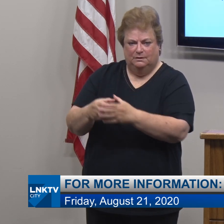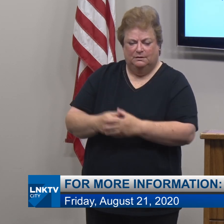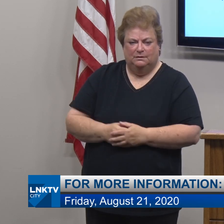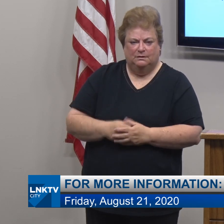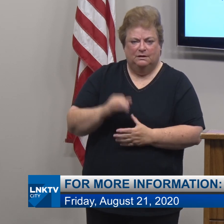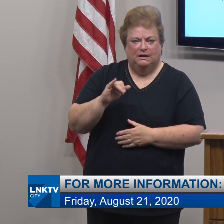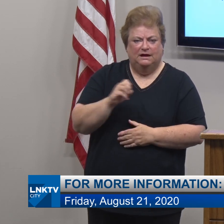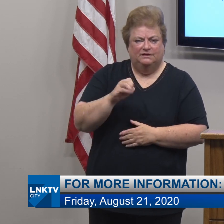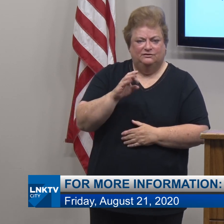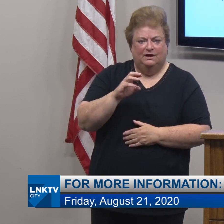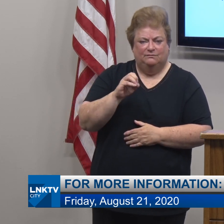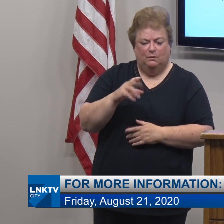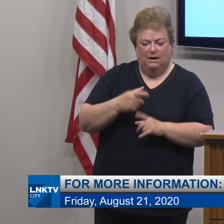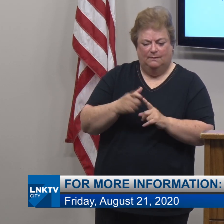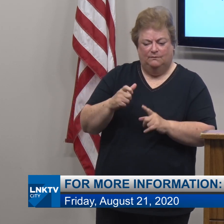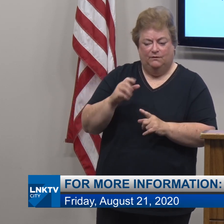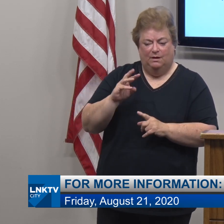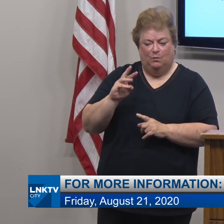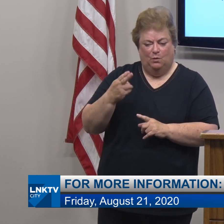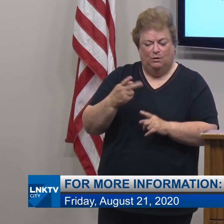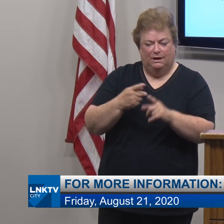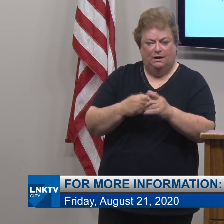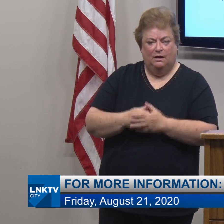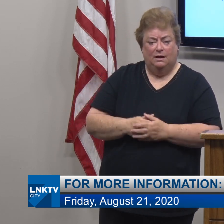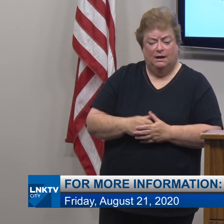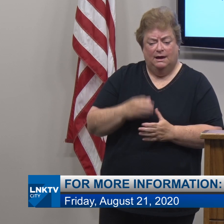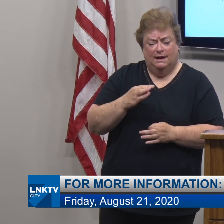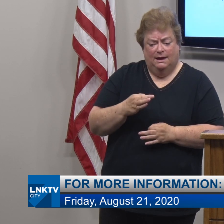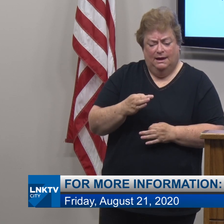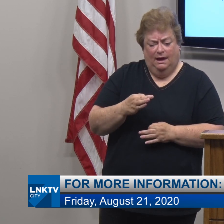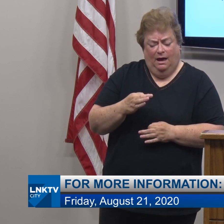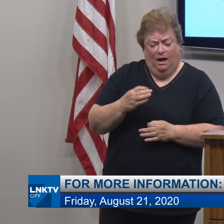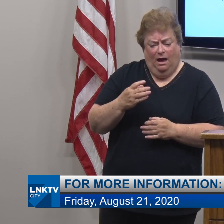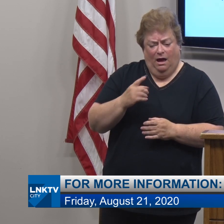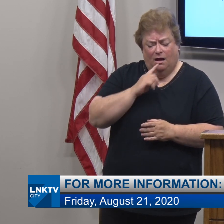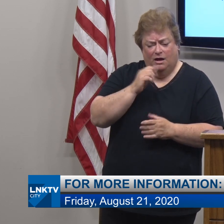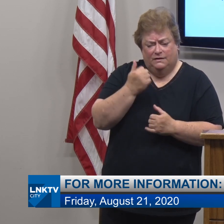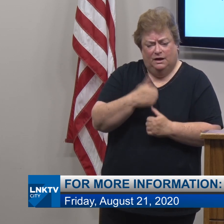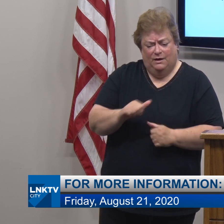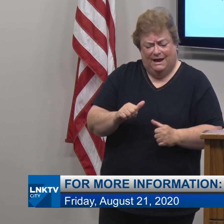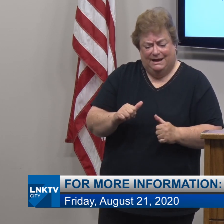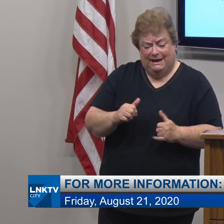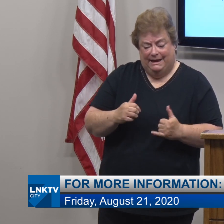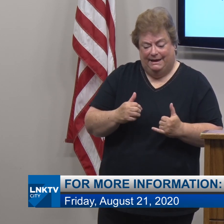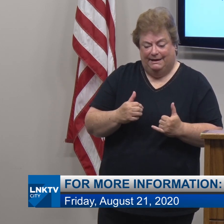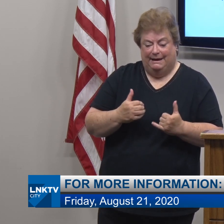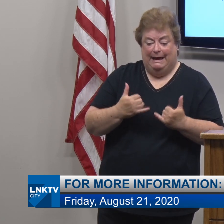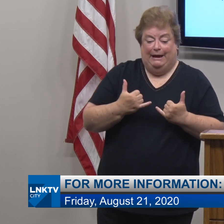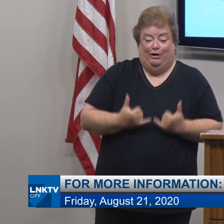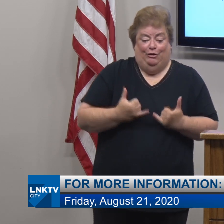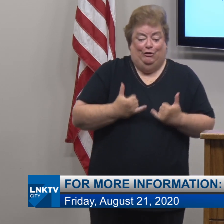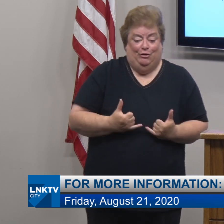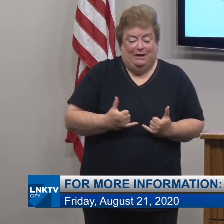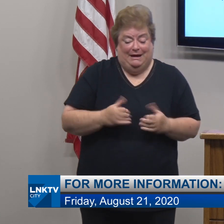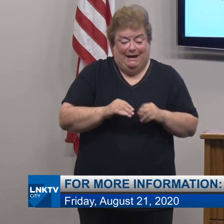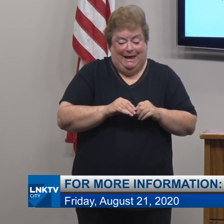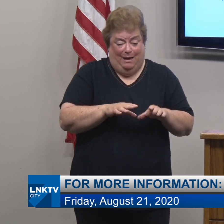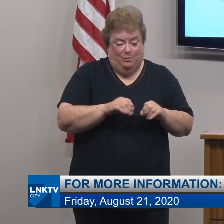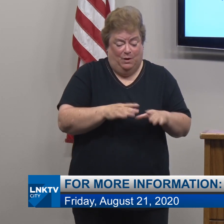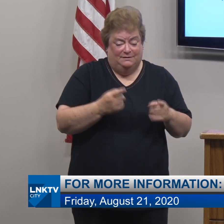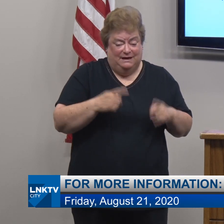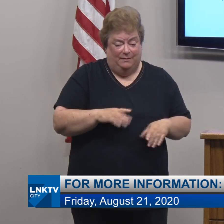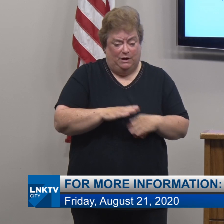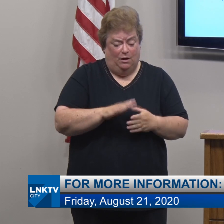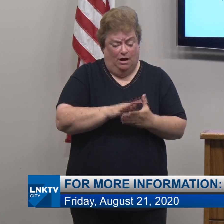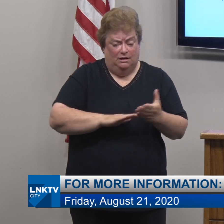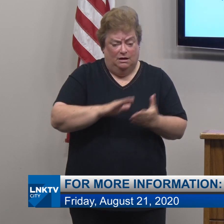And if there aren't any new outbreaks, are there existing outbreaks on any of the college campuses?